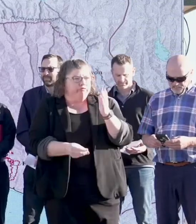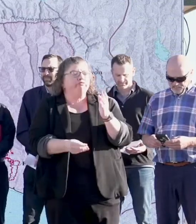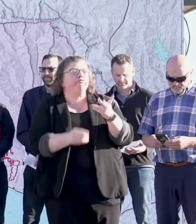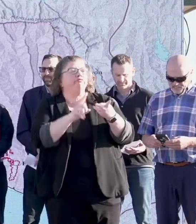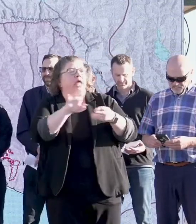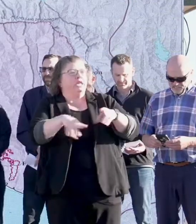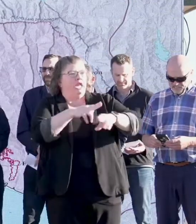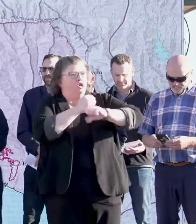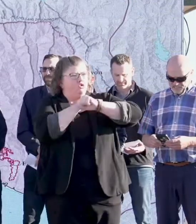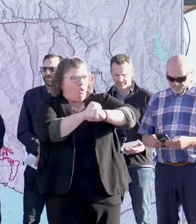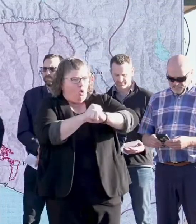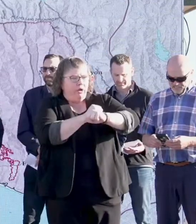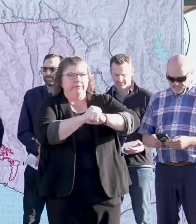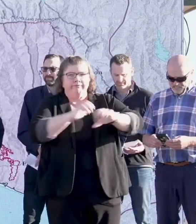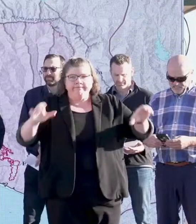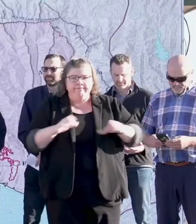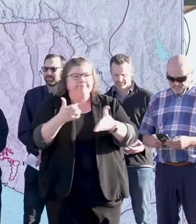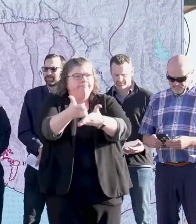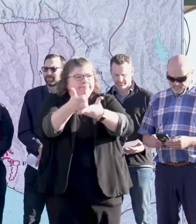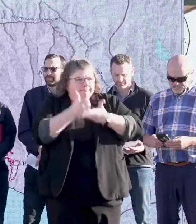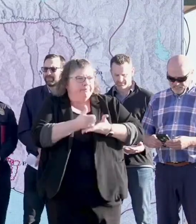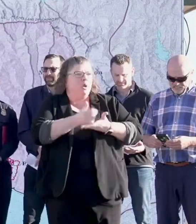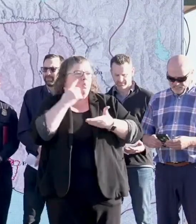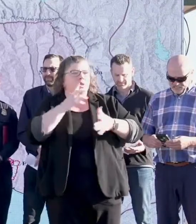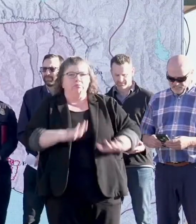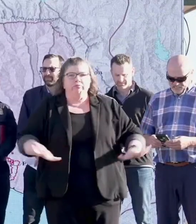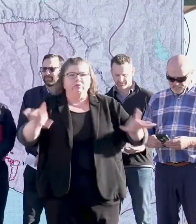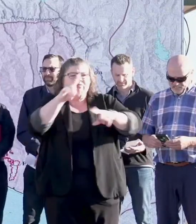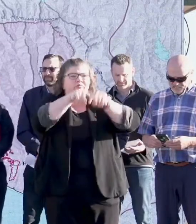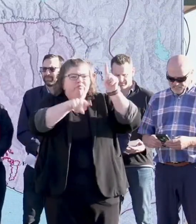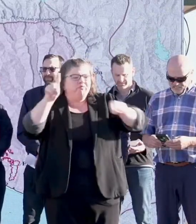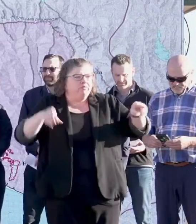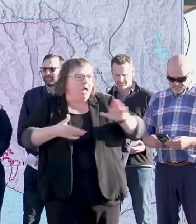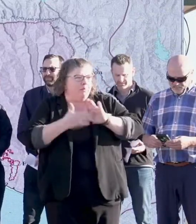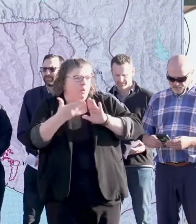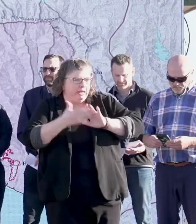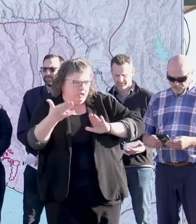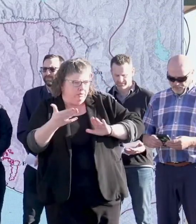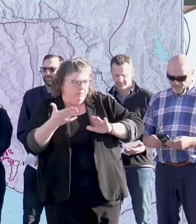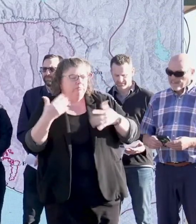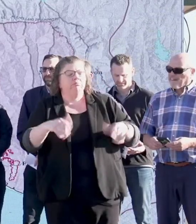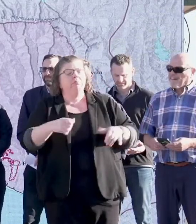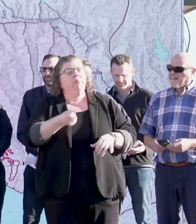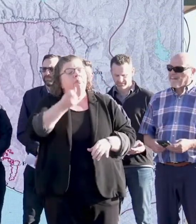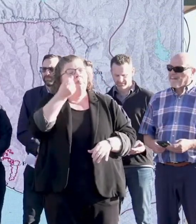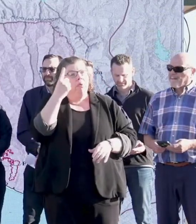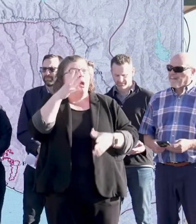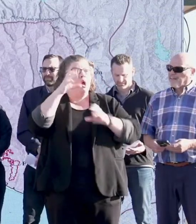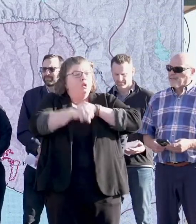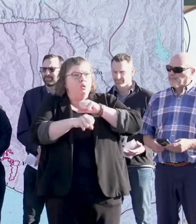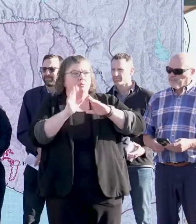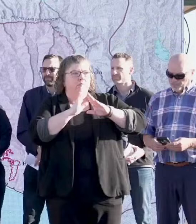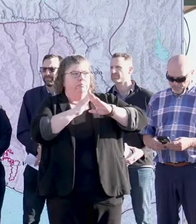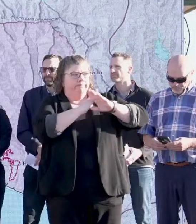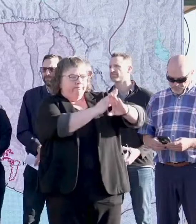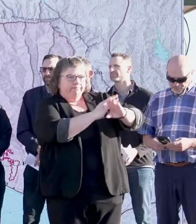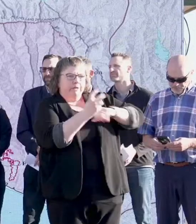National Guard members, actively assisting with a range of critical operations. These missions include looter